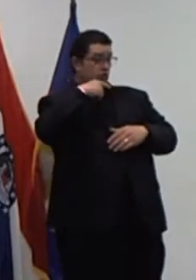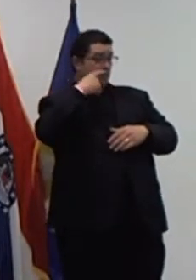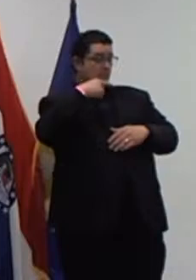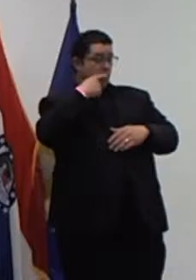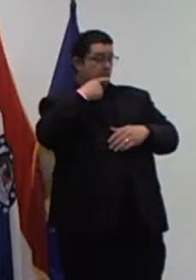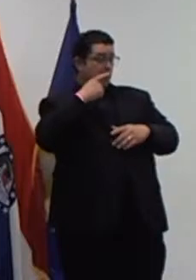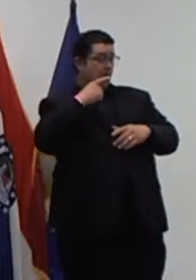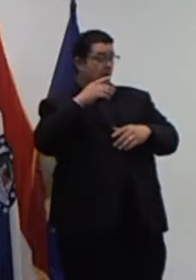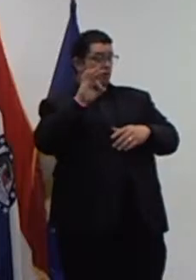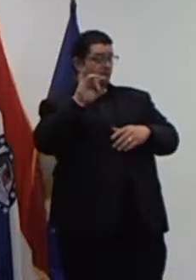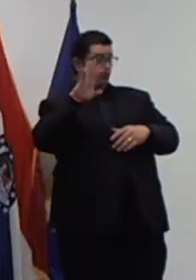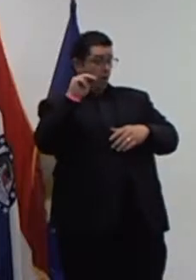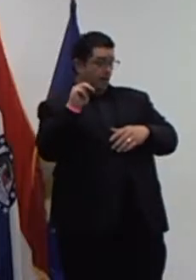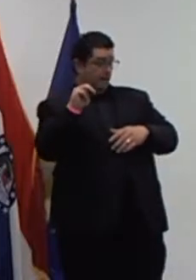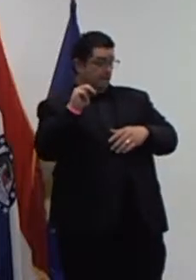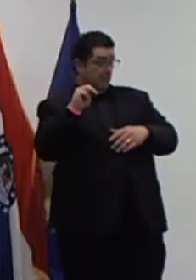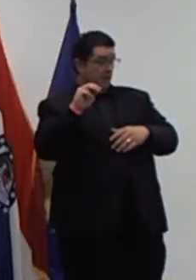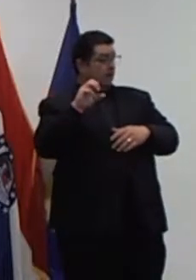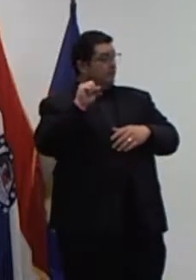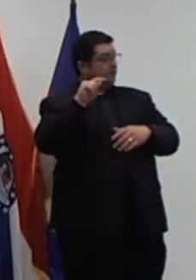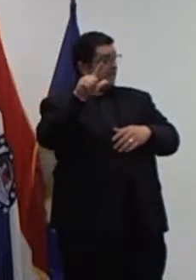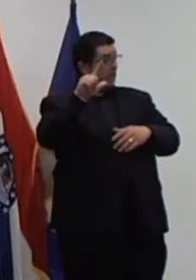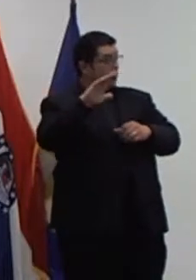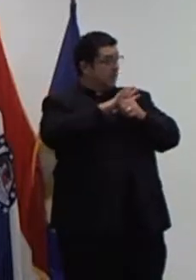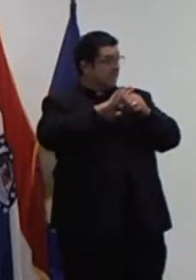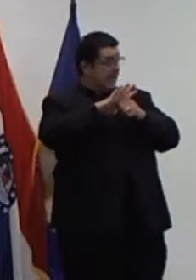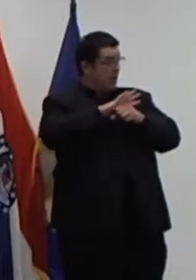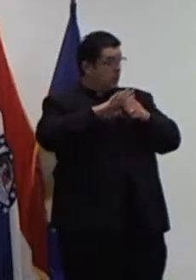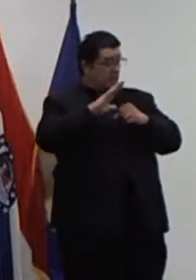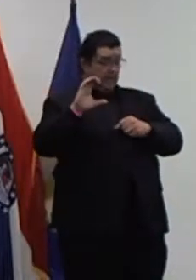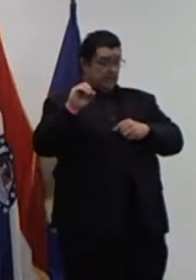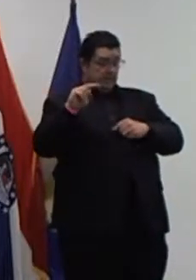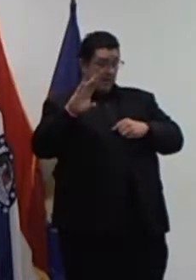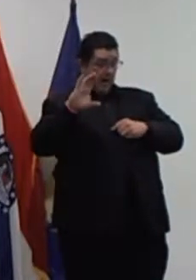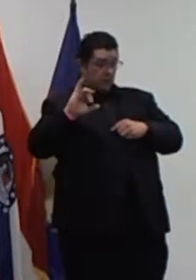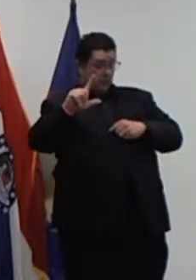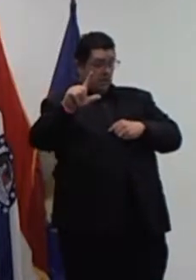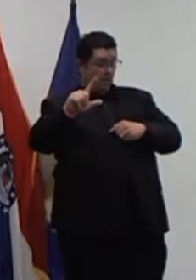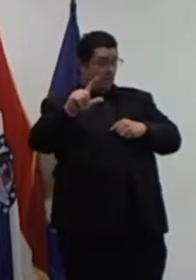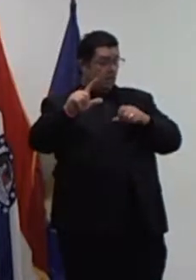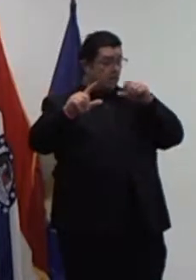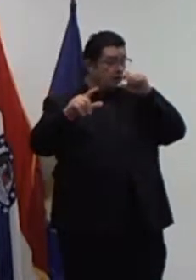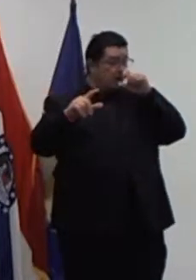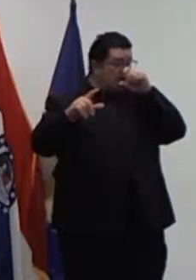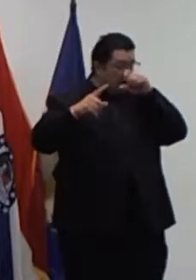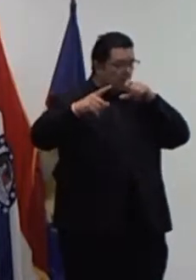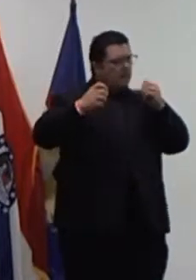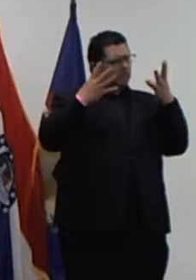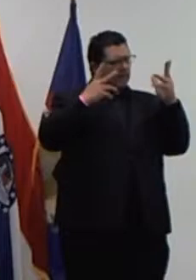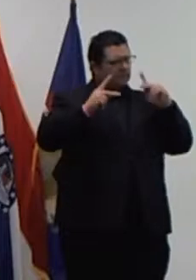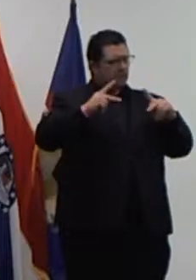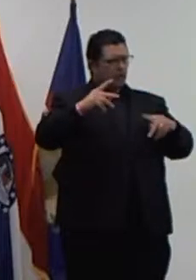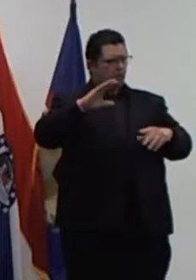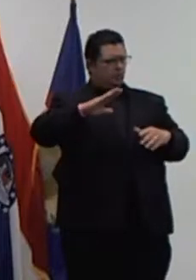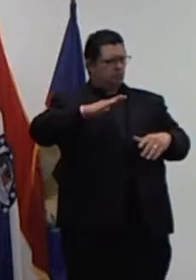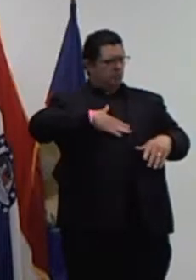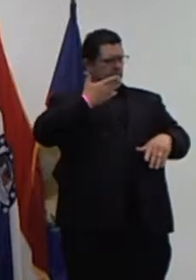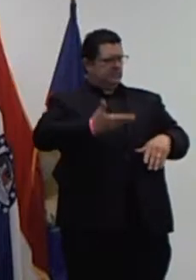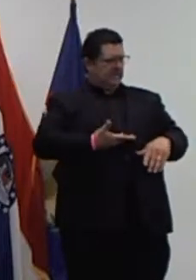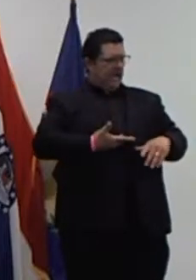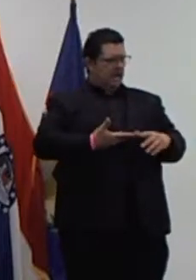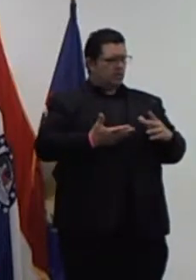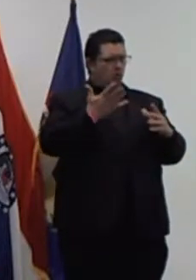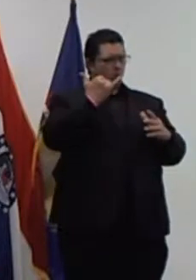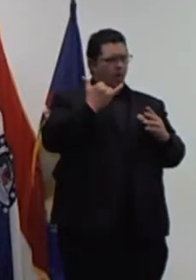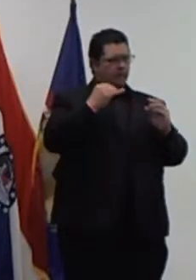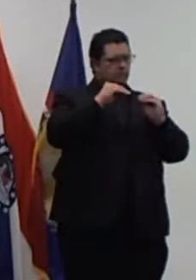Louis County Council, a lot of people are really upset about how more stringent the counties is than the rest of the state. What